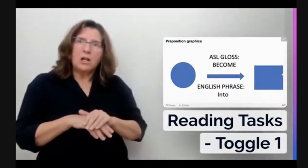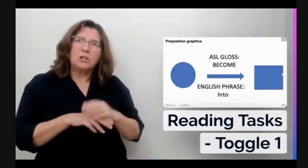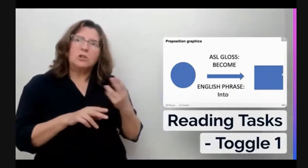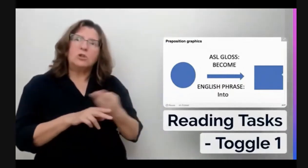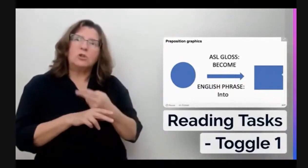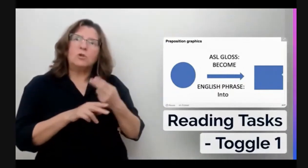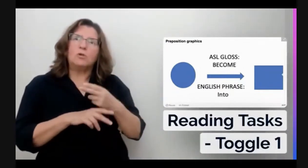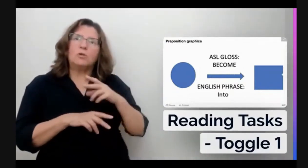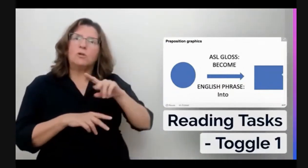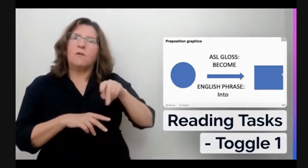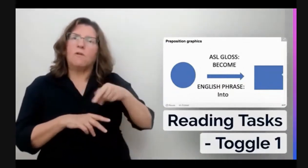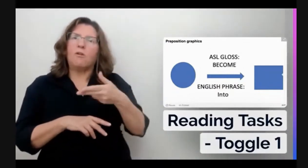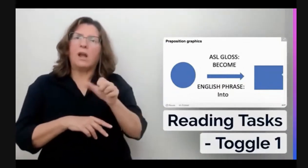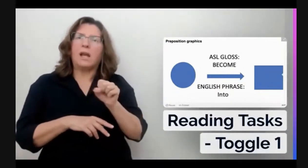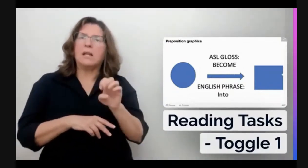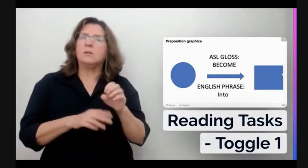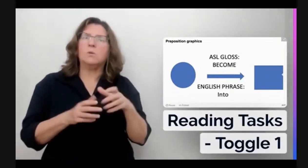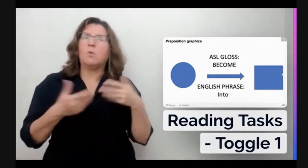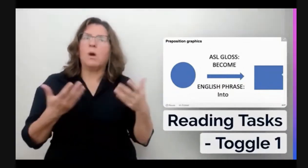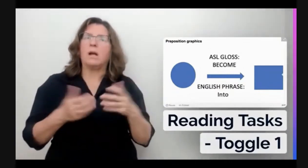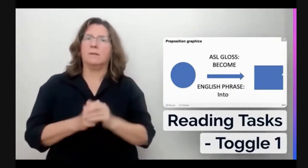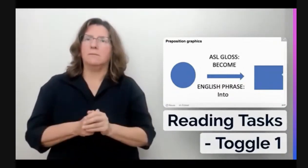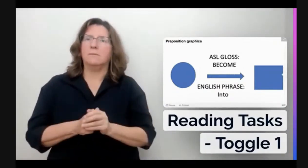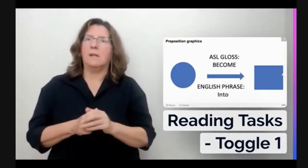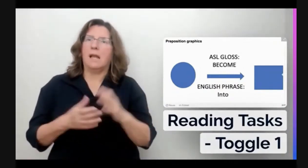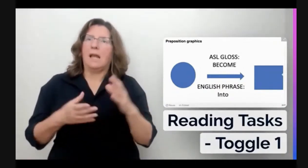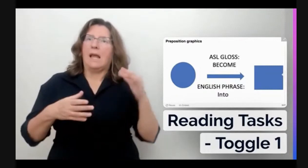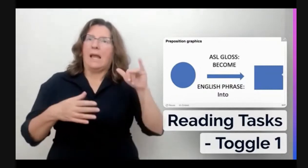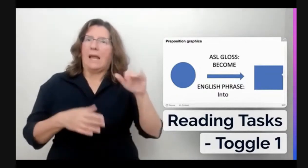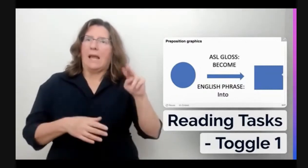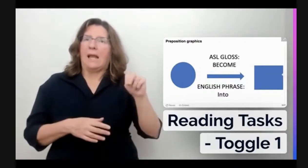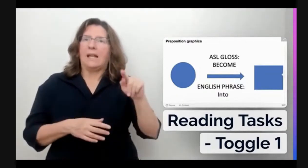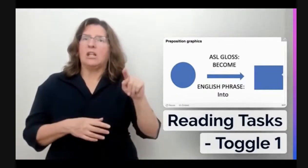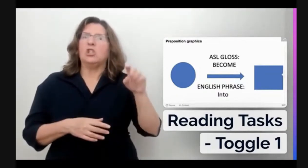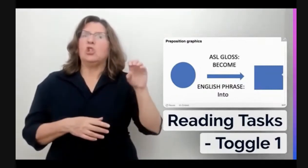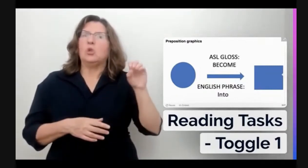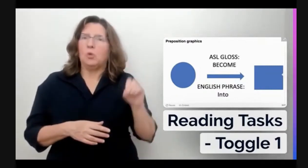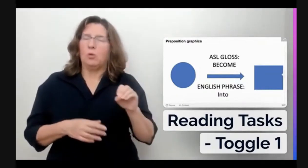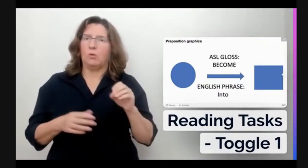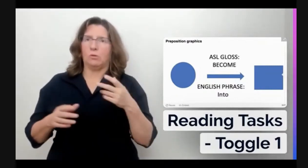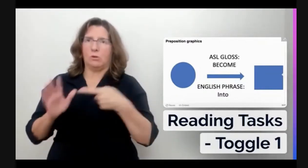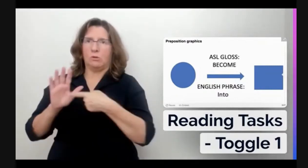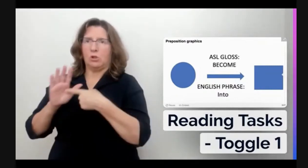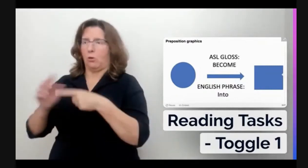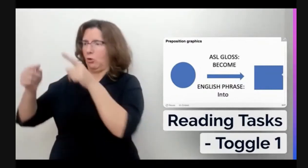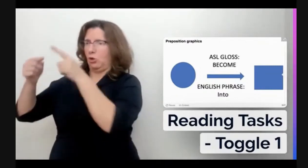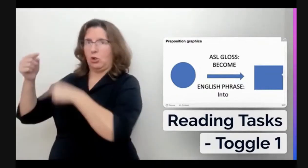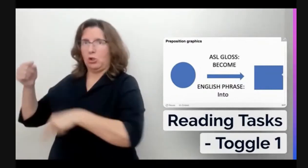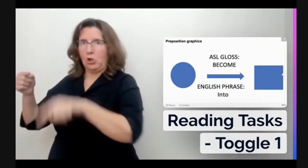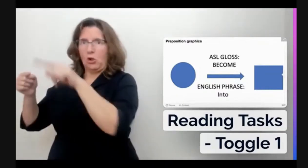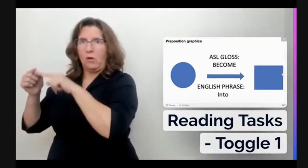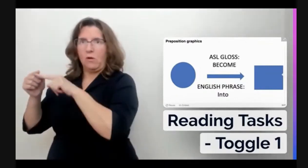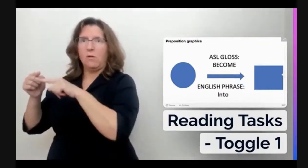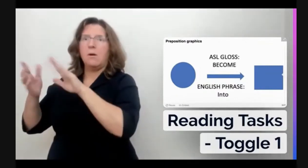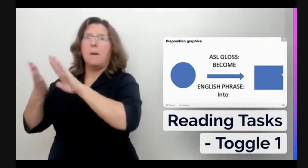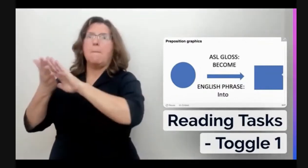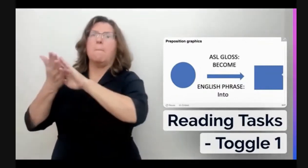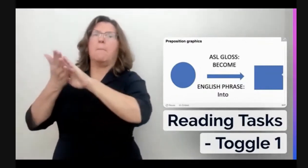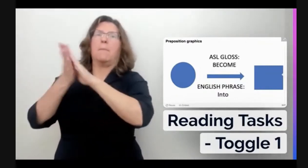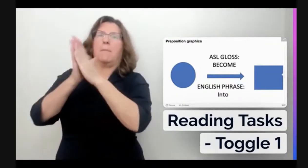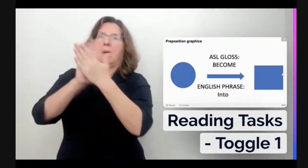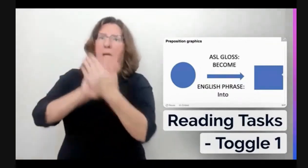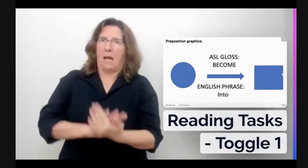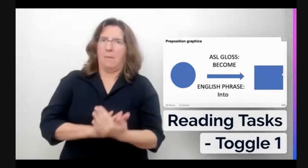This activity allows the learner to toggle between the two positions. The design in the example shows the circle